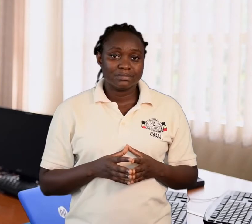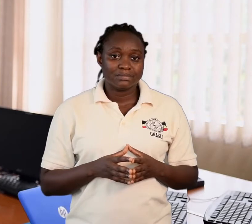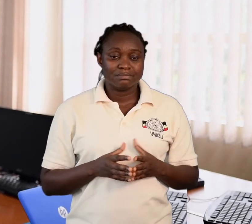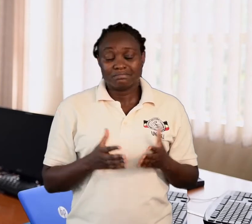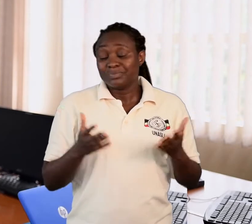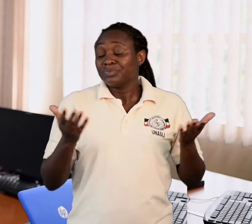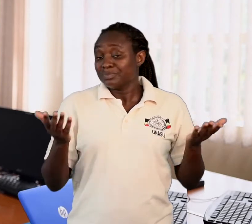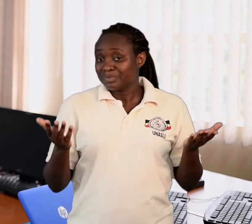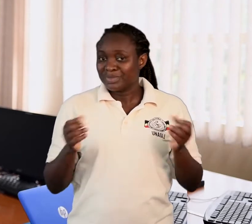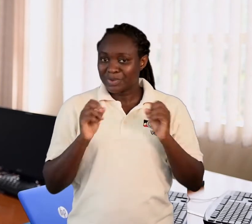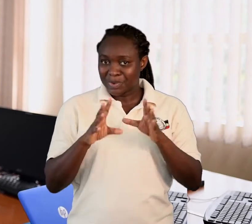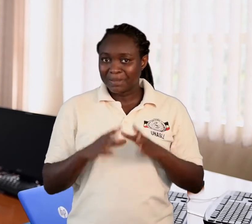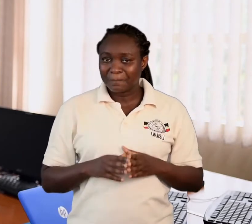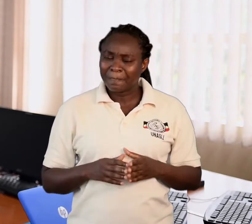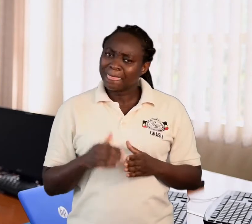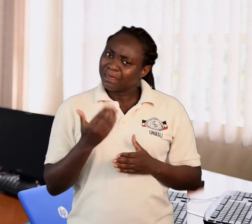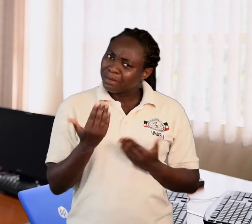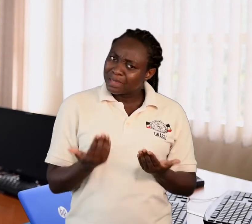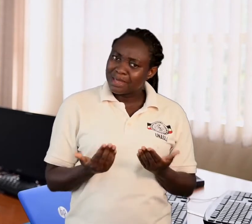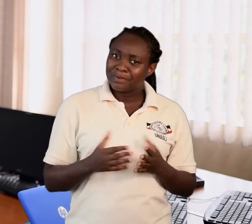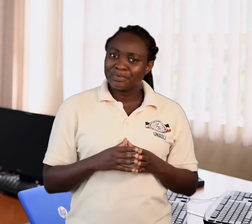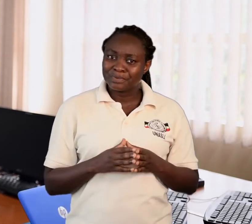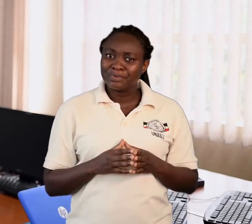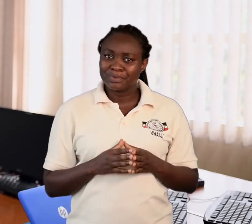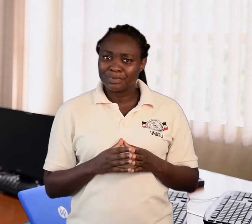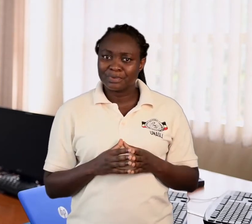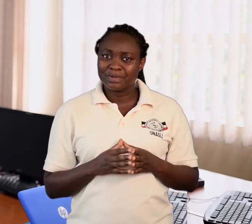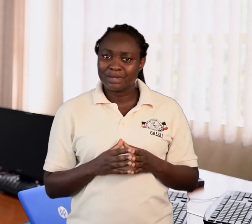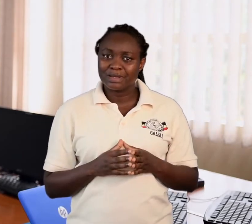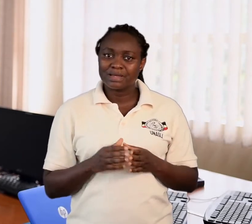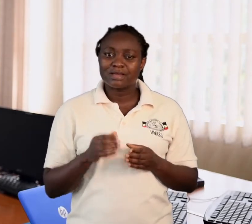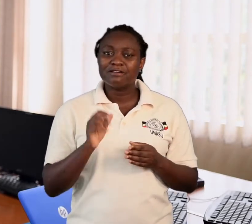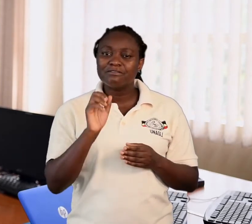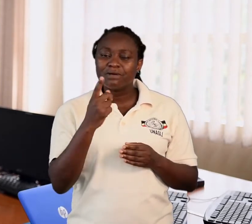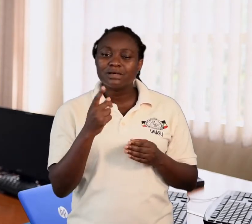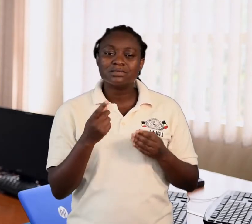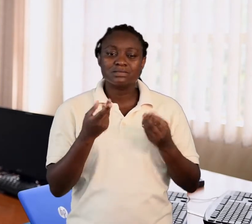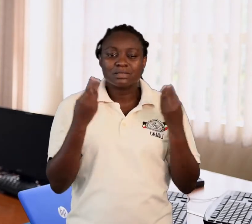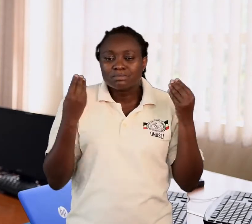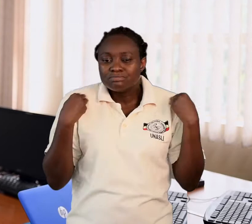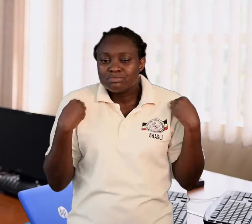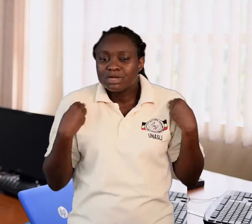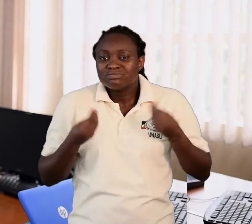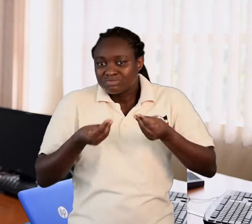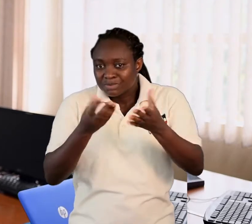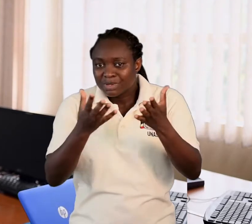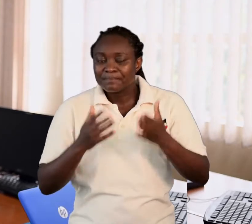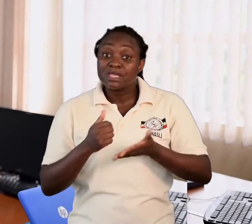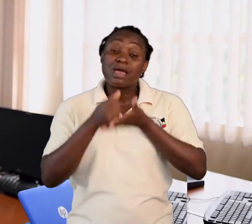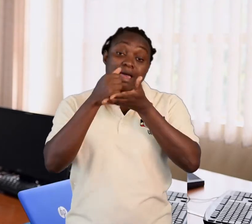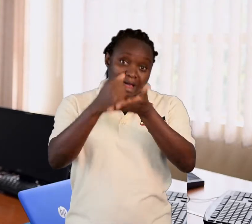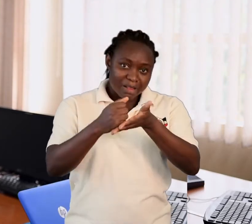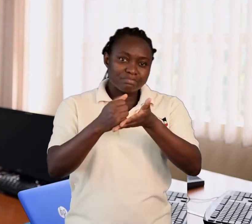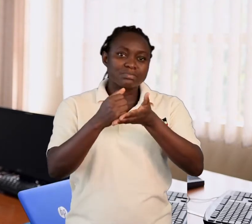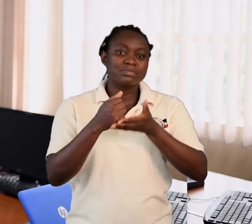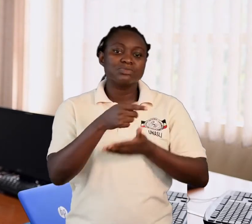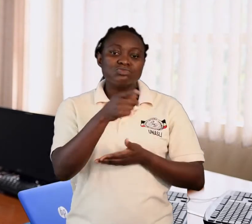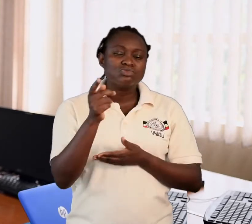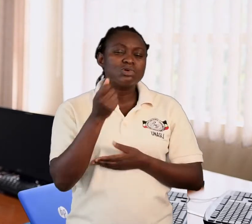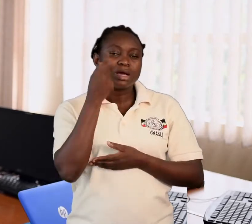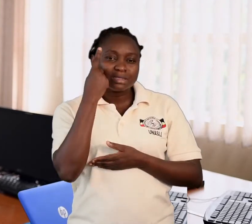Okay, dear learner, let us try to do a brief activity to understand